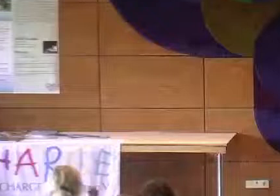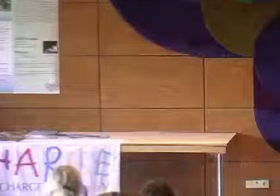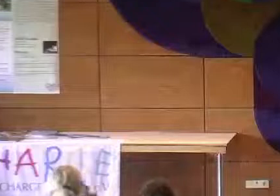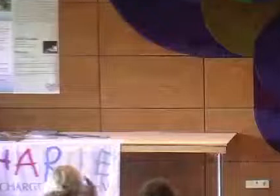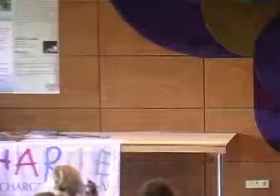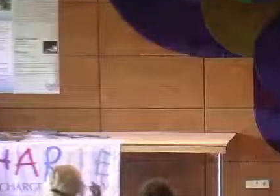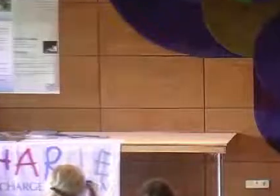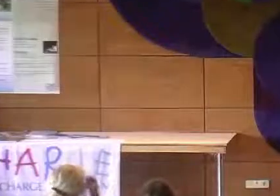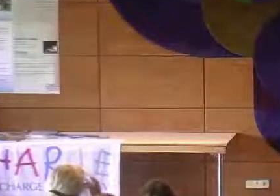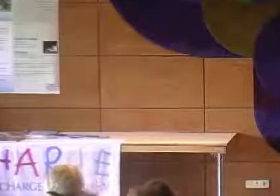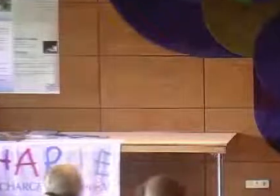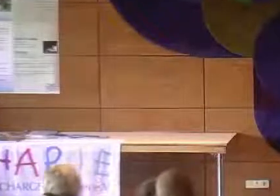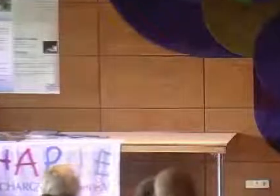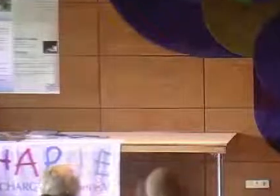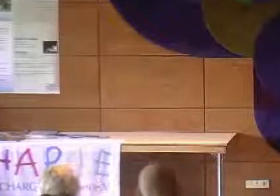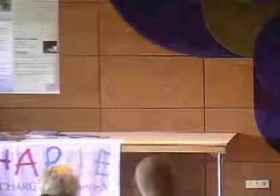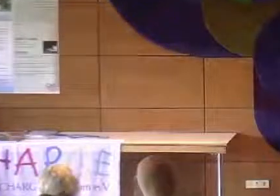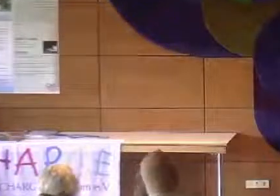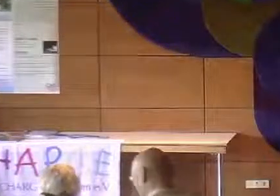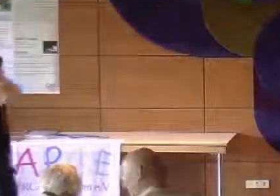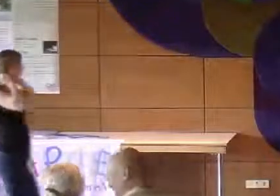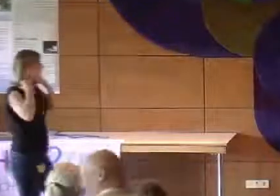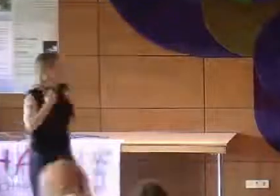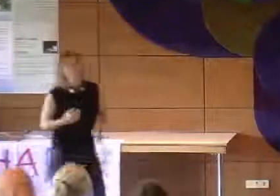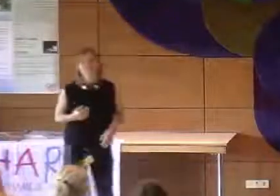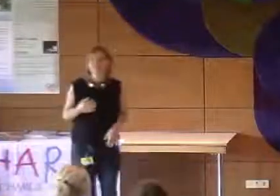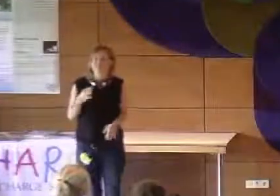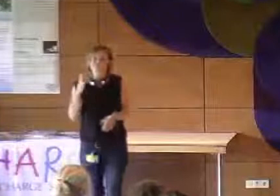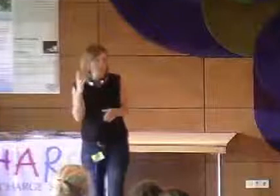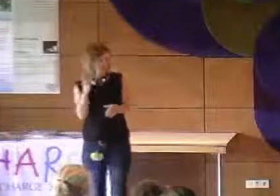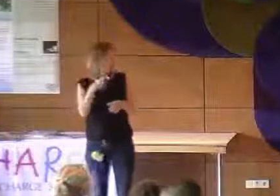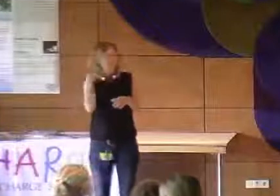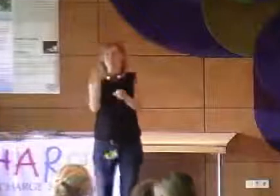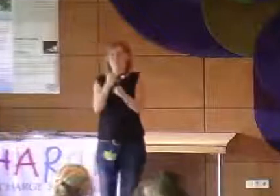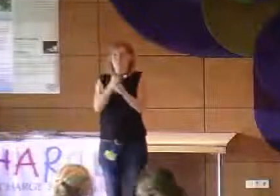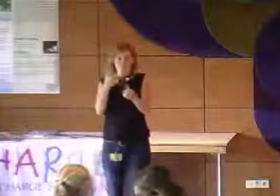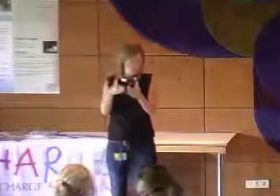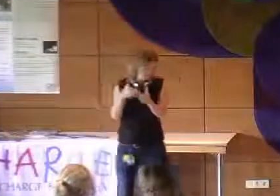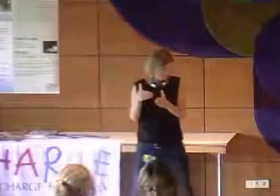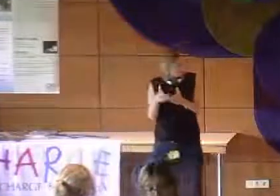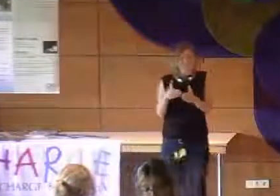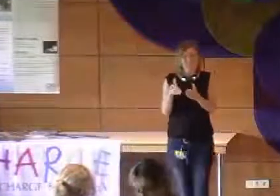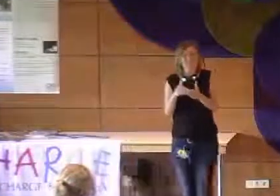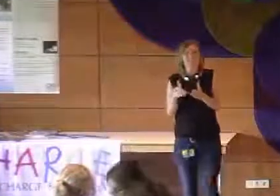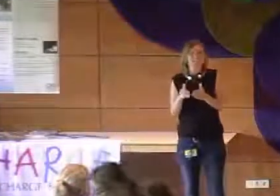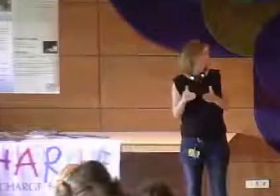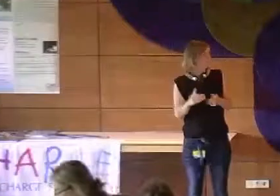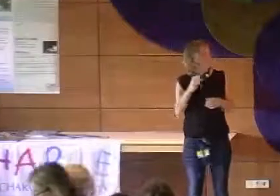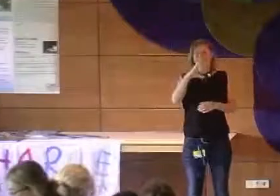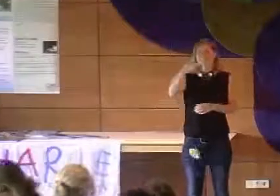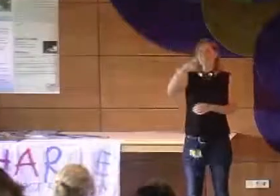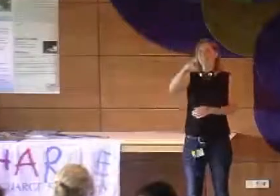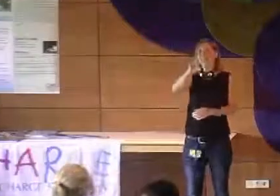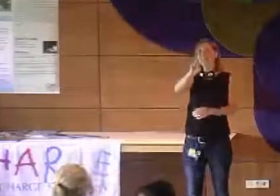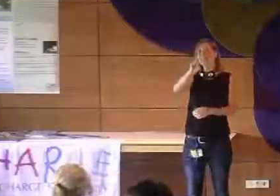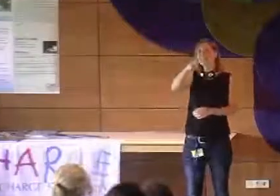So, wir machen weiter. Der Christopher wird unseren nächsten Referenten vorstellen. Okay, we'll continue, and